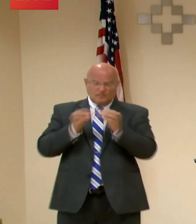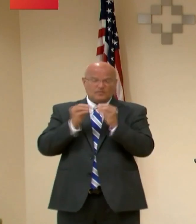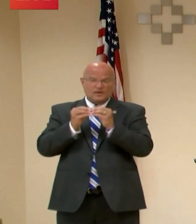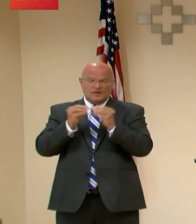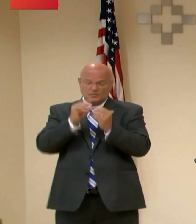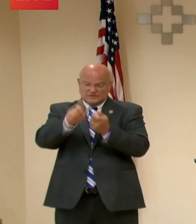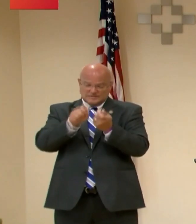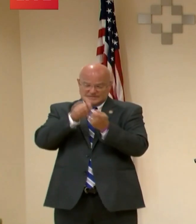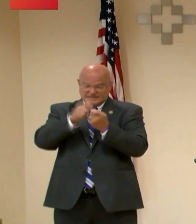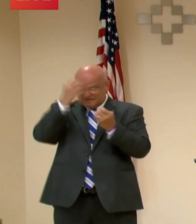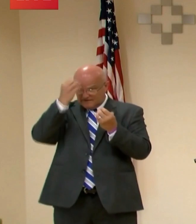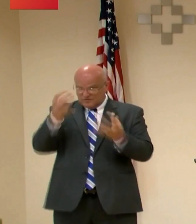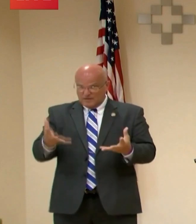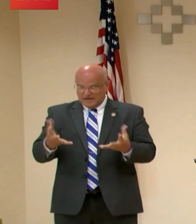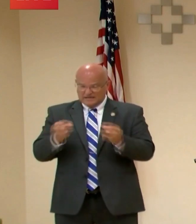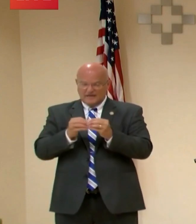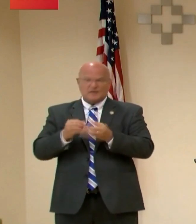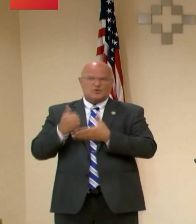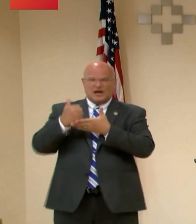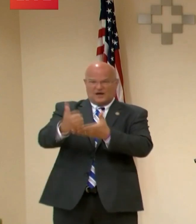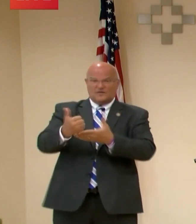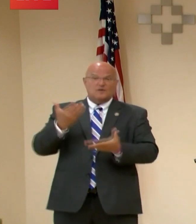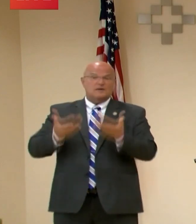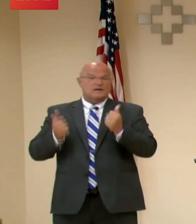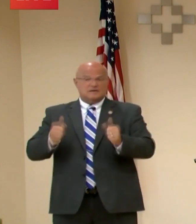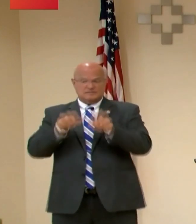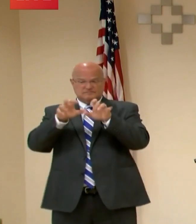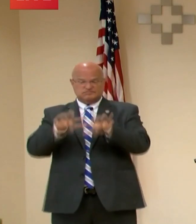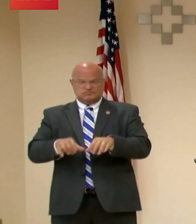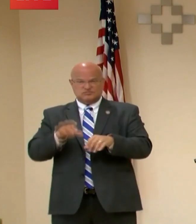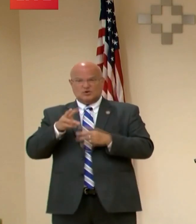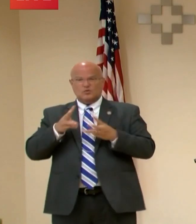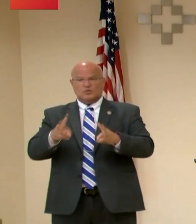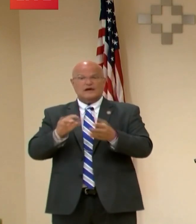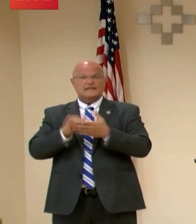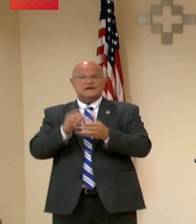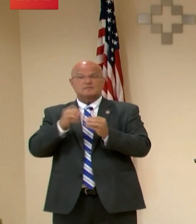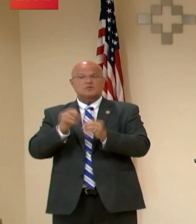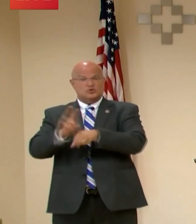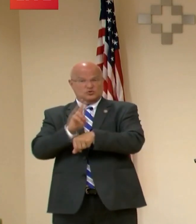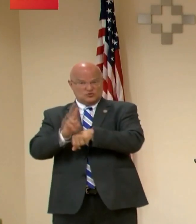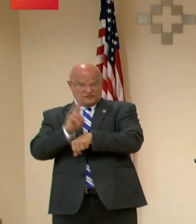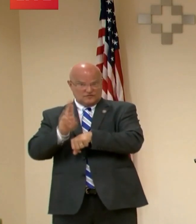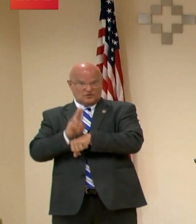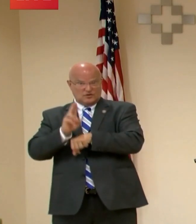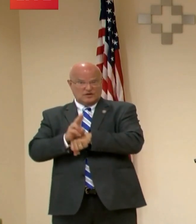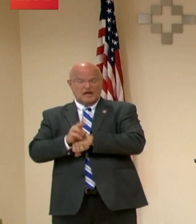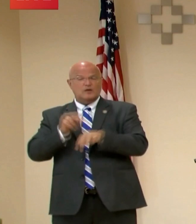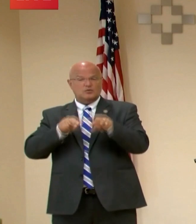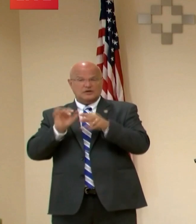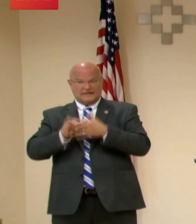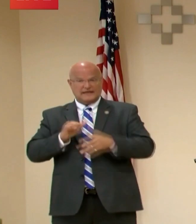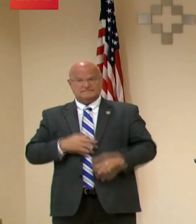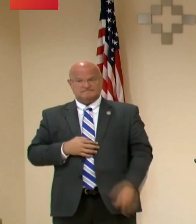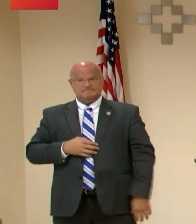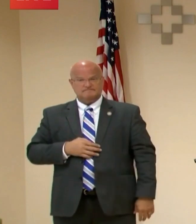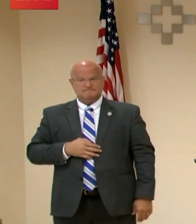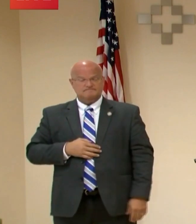more specific information, the more helpful. Maybe it can be entered in a fashion that can be more useful, and we'll take a look at